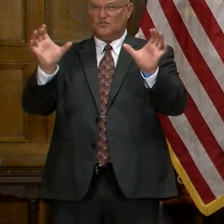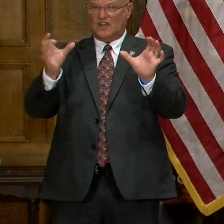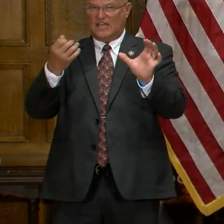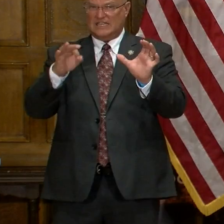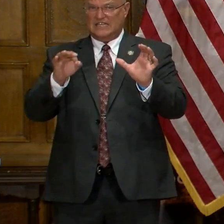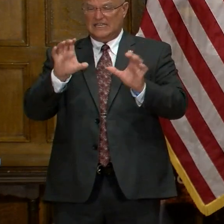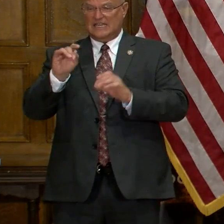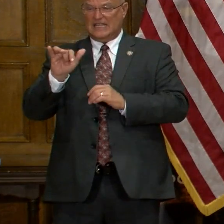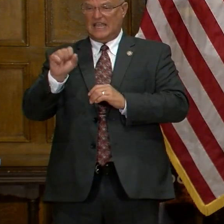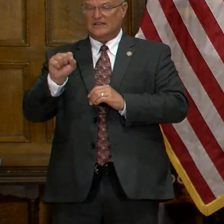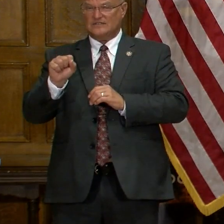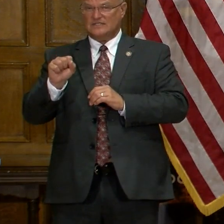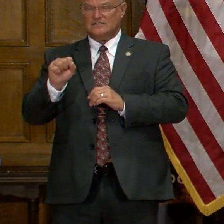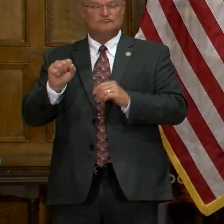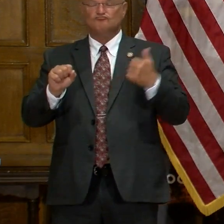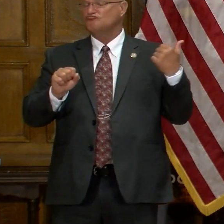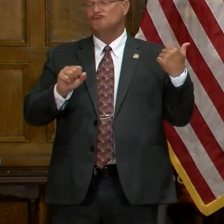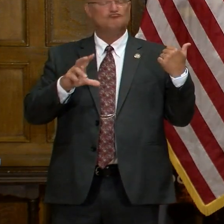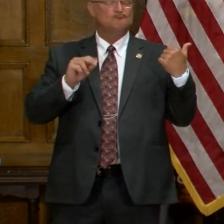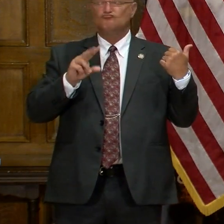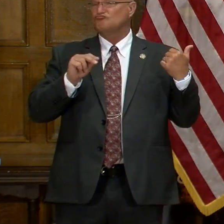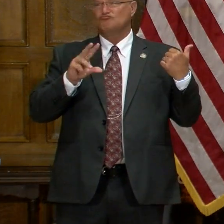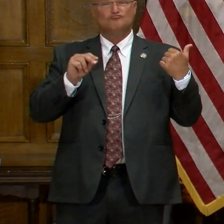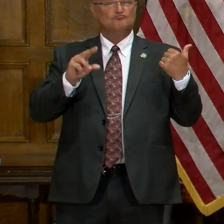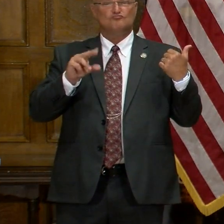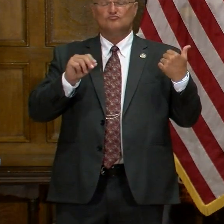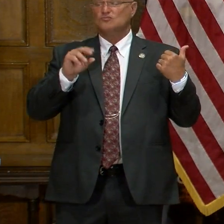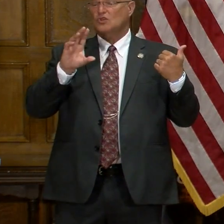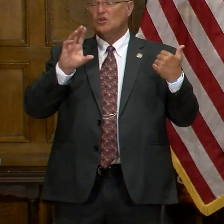reaching that point yet? No, it's my understanding that no county